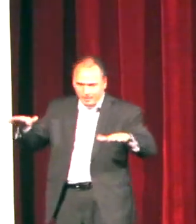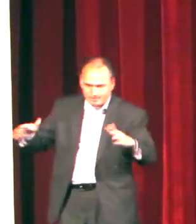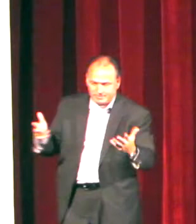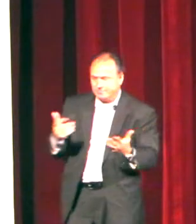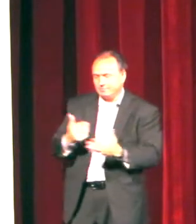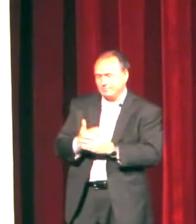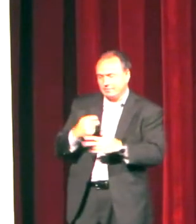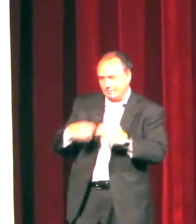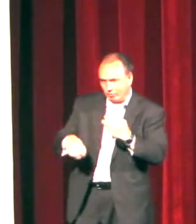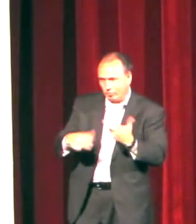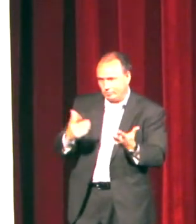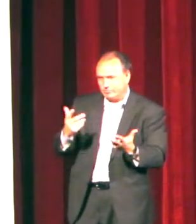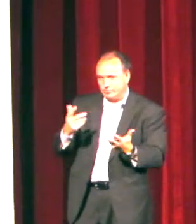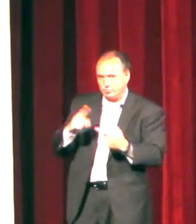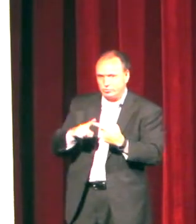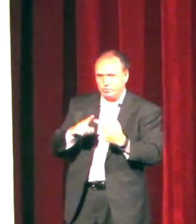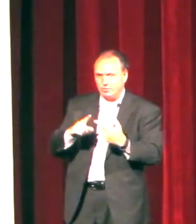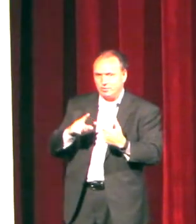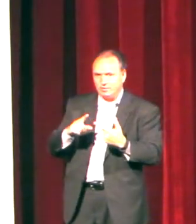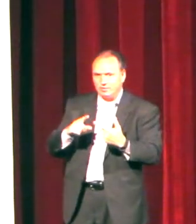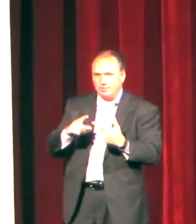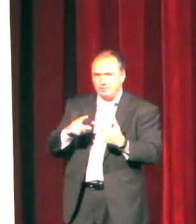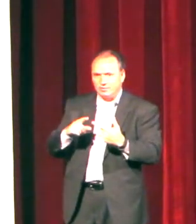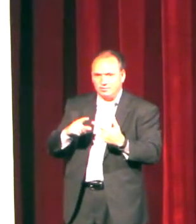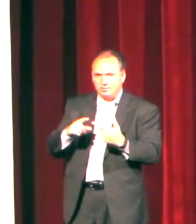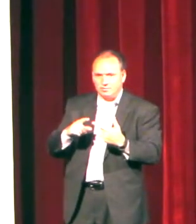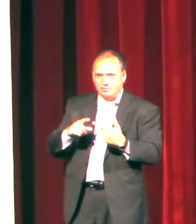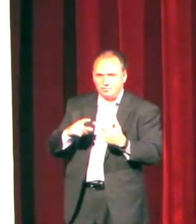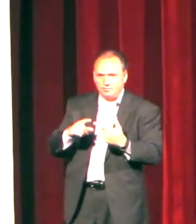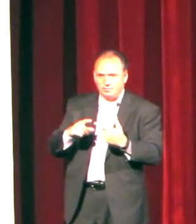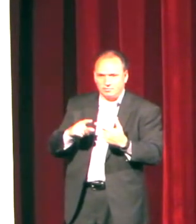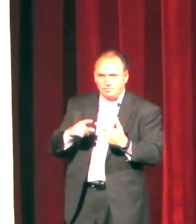So it's kind of difficult to balance in between that.